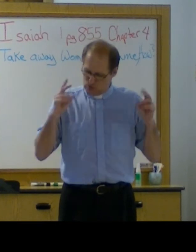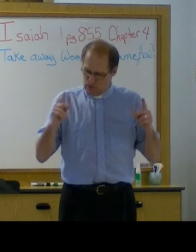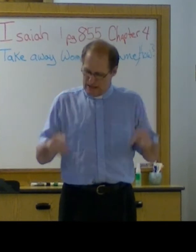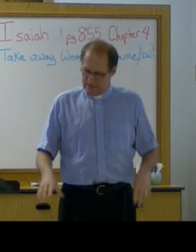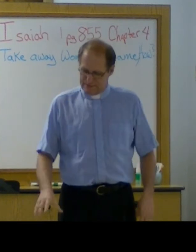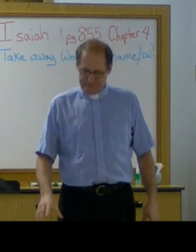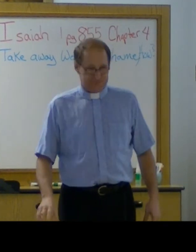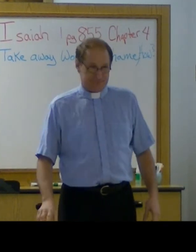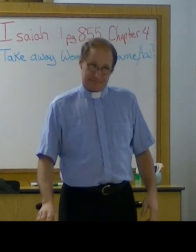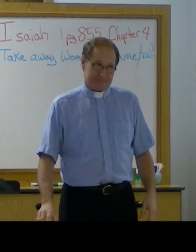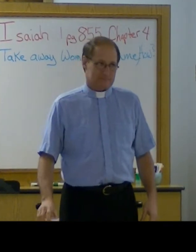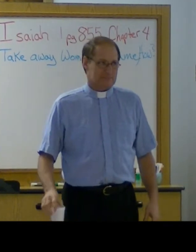a little bit.